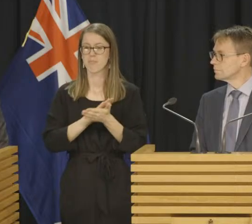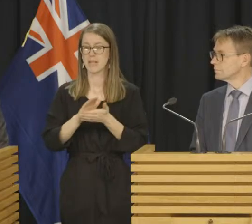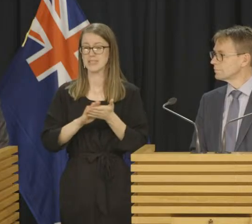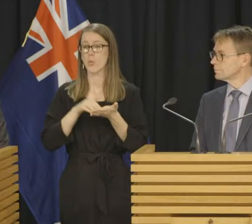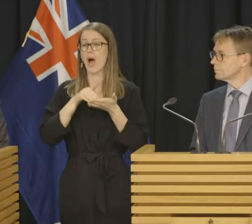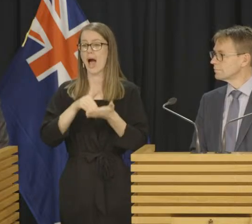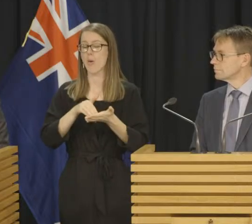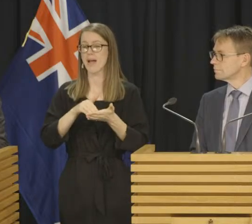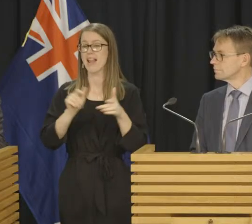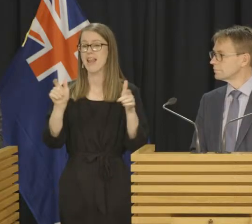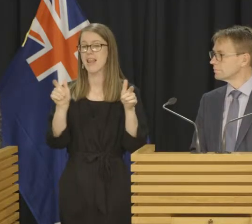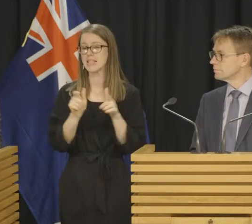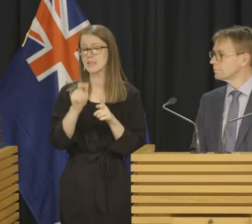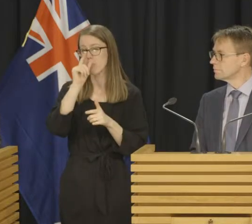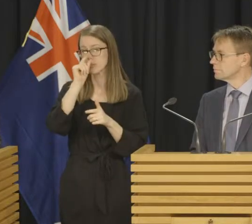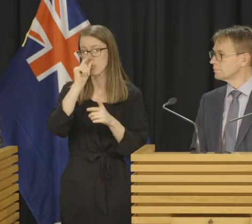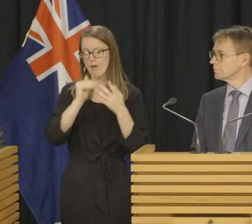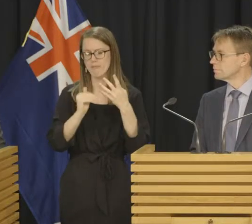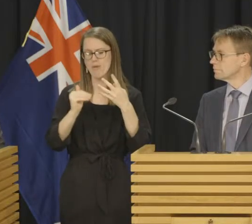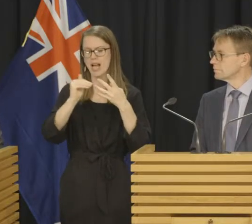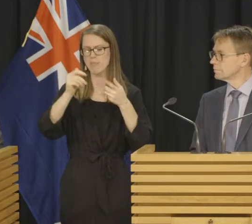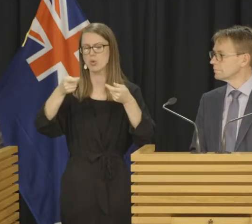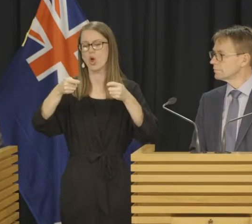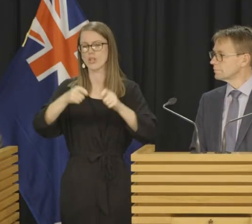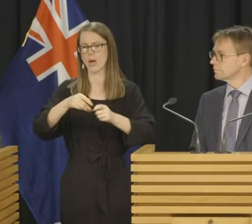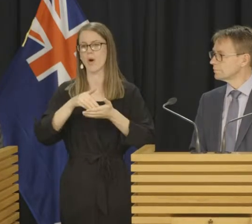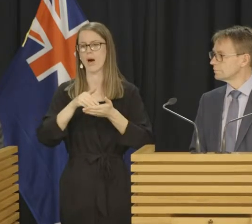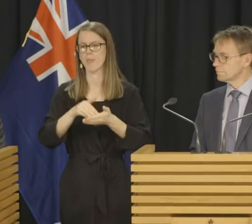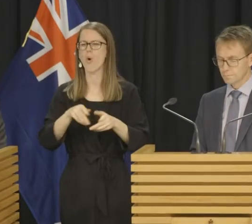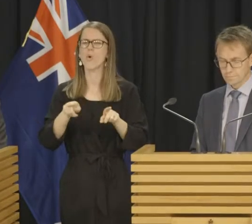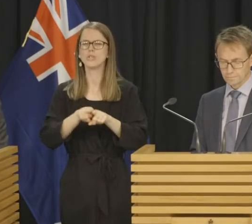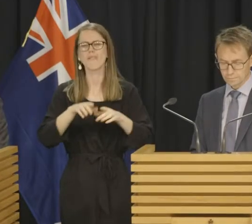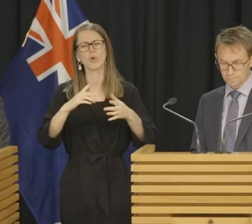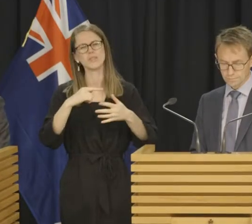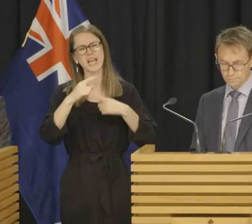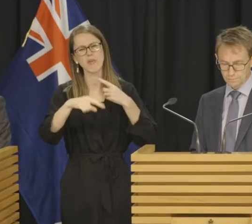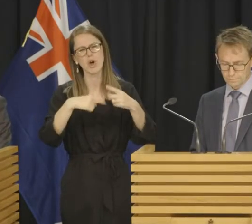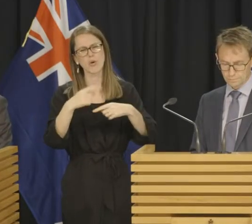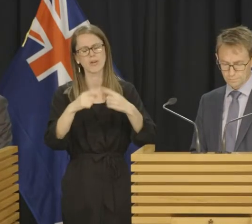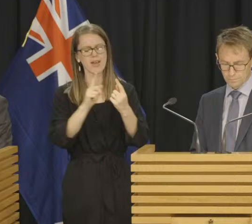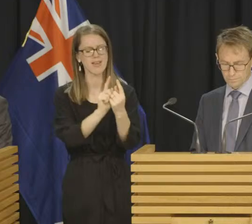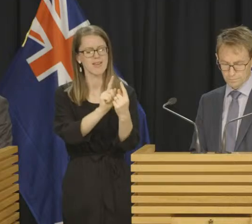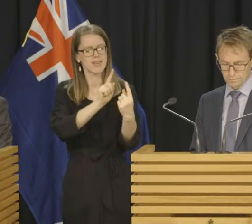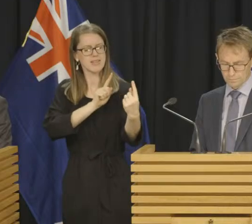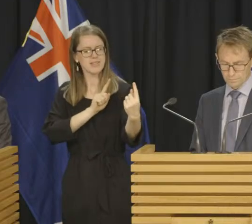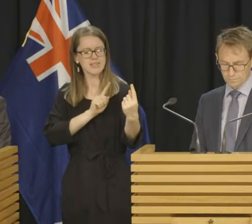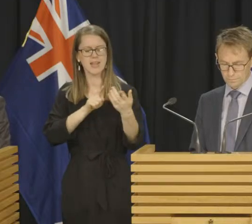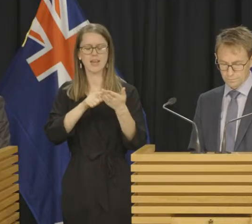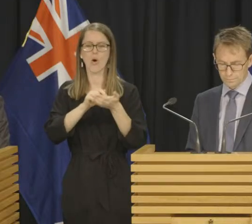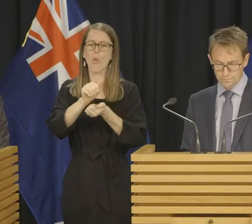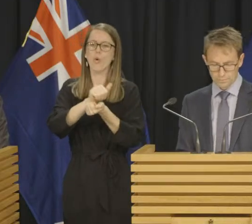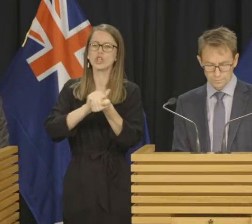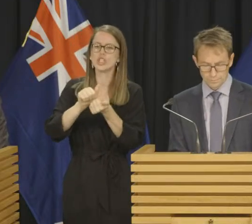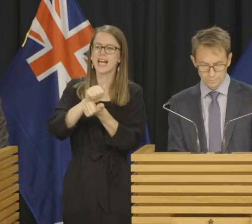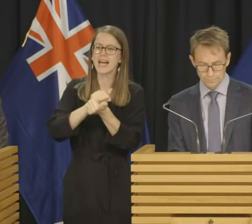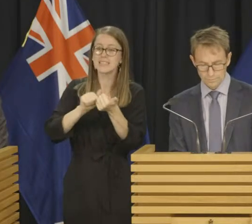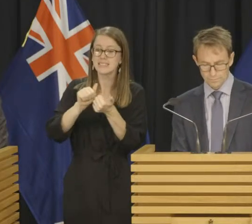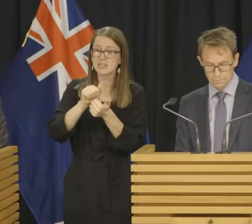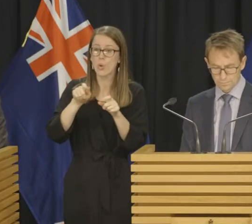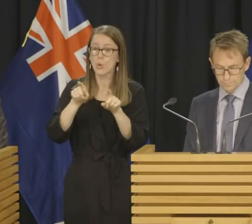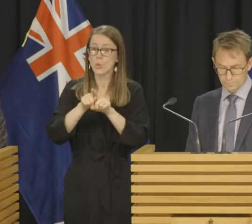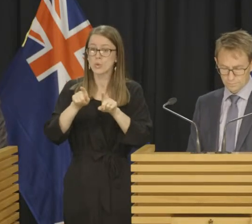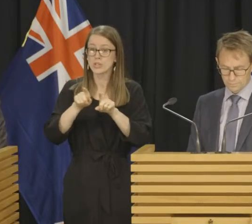lockdowns. This is, of course, in addition to strict physical distancing, hand hygiene, and most